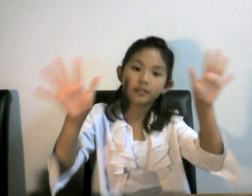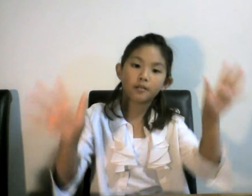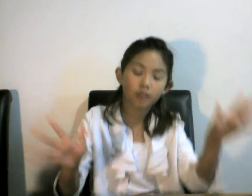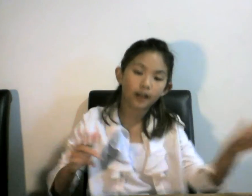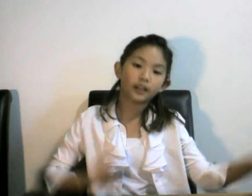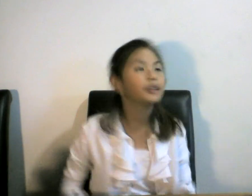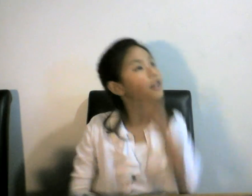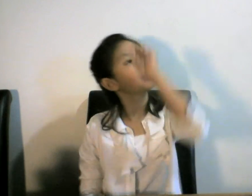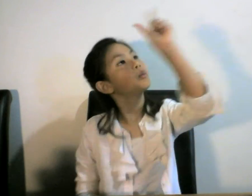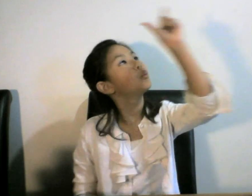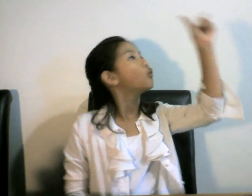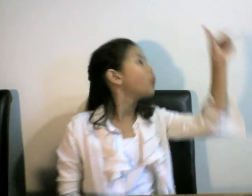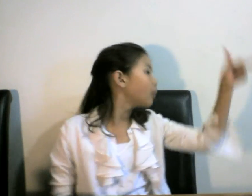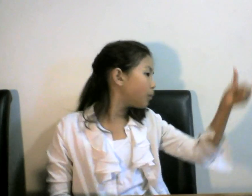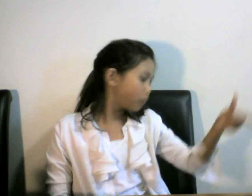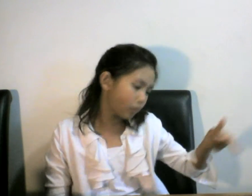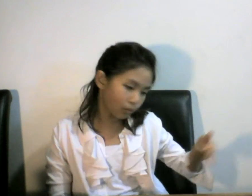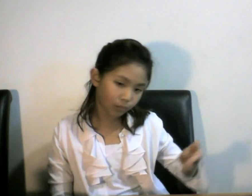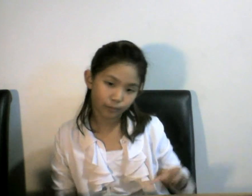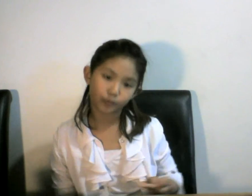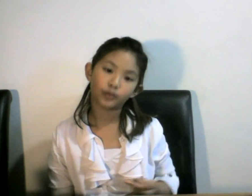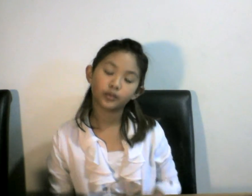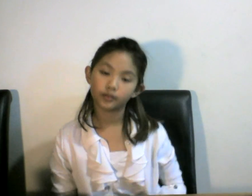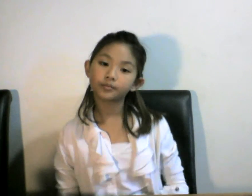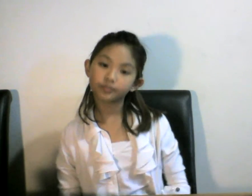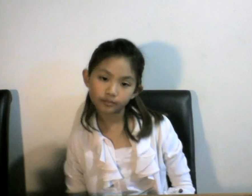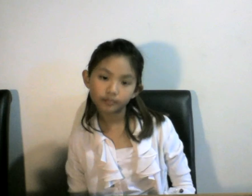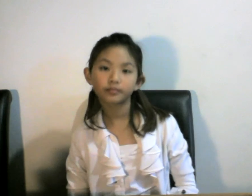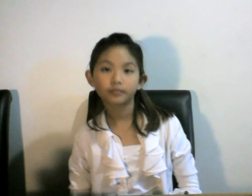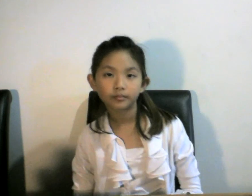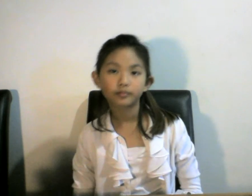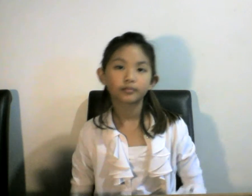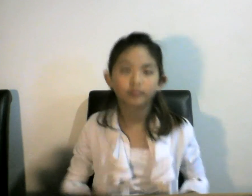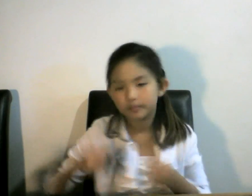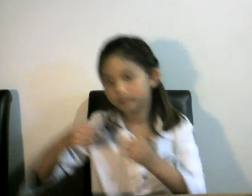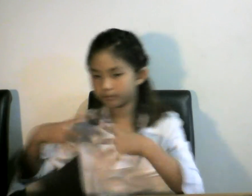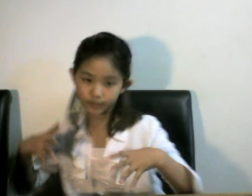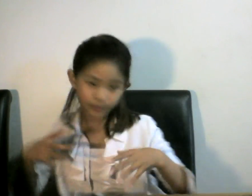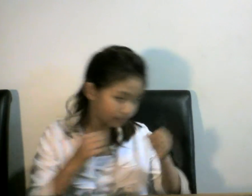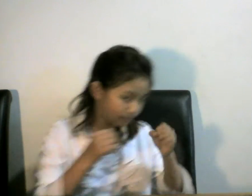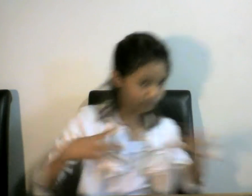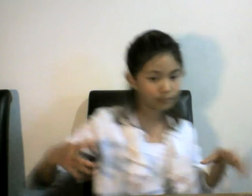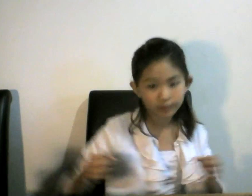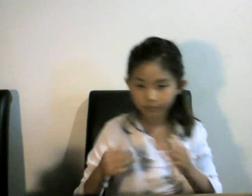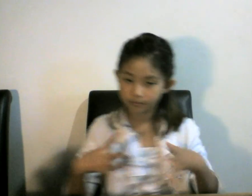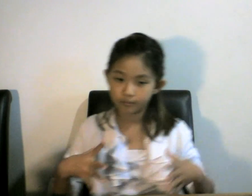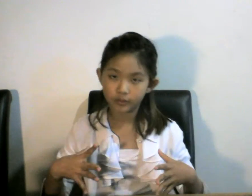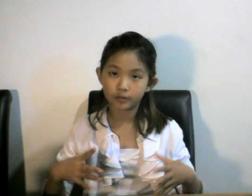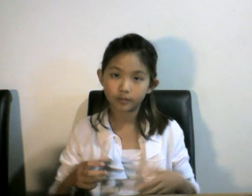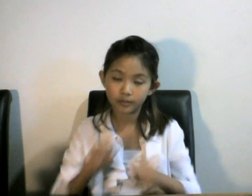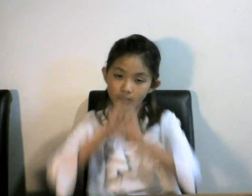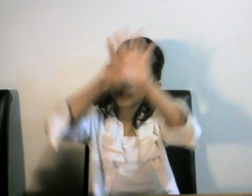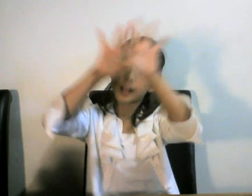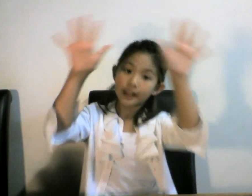Even brighter than the moon, moon, moon. Boom, boom, boom.